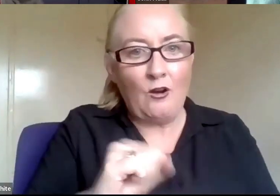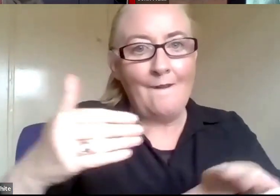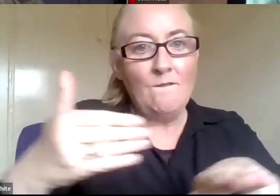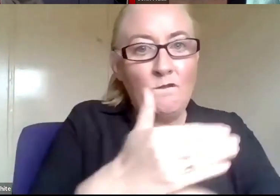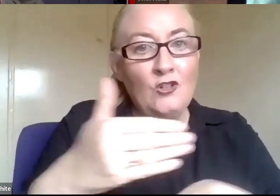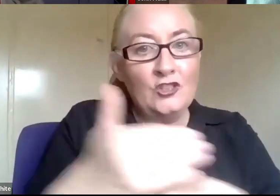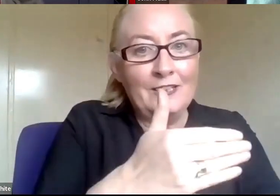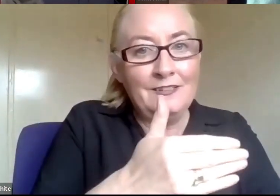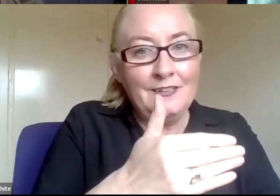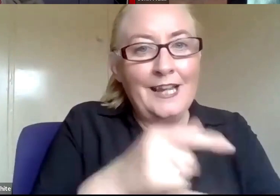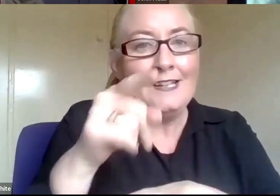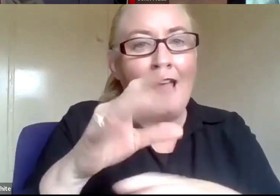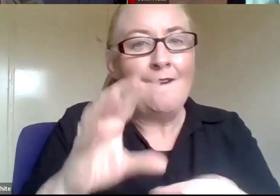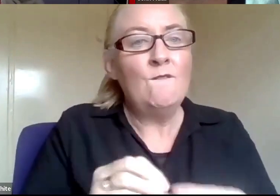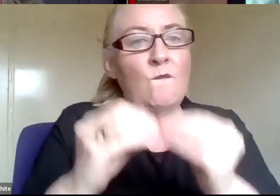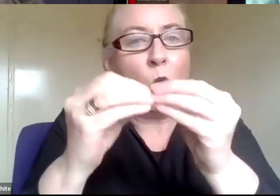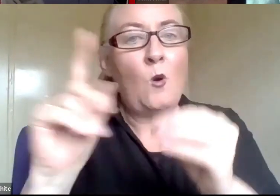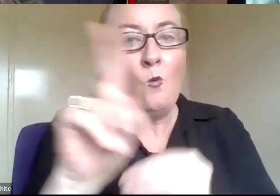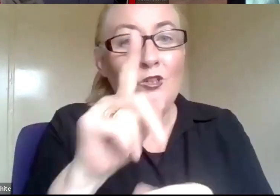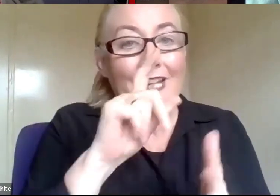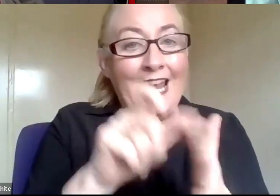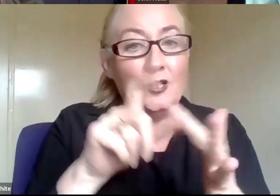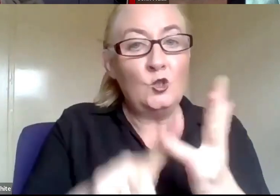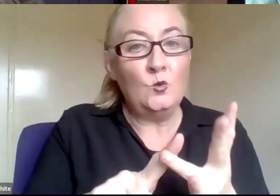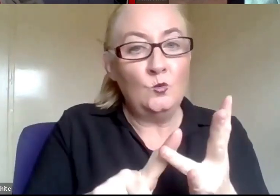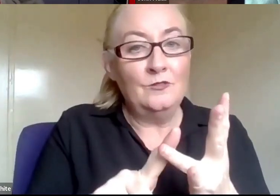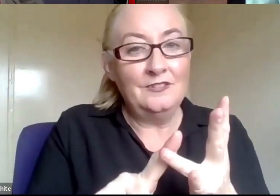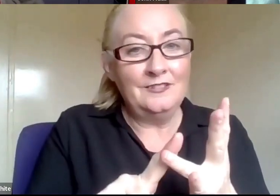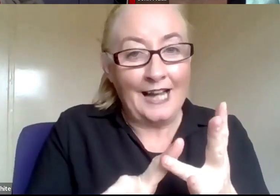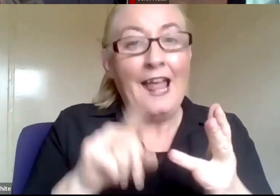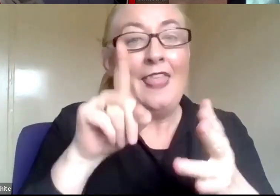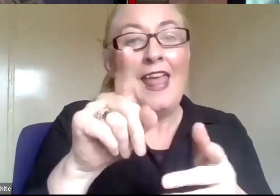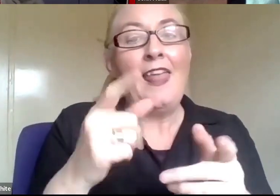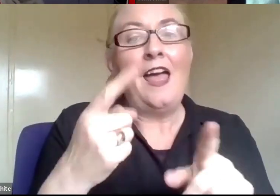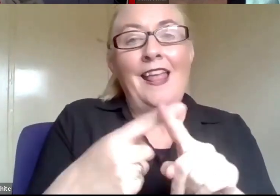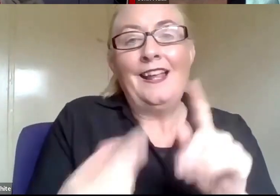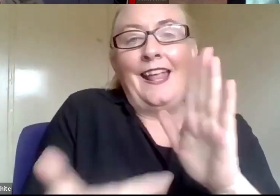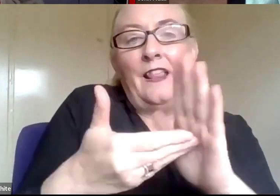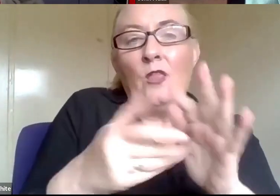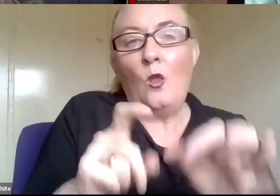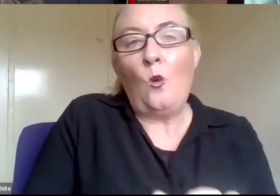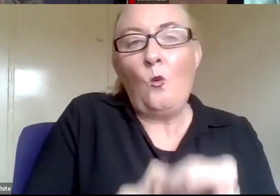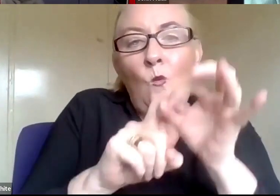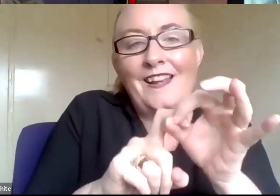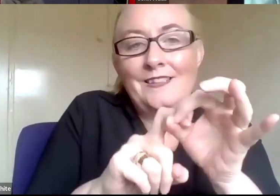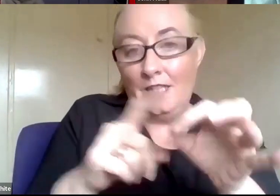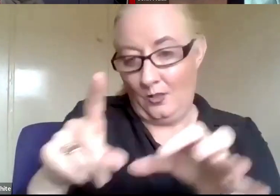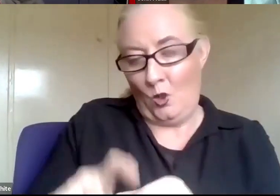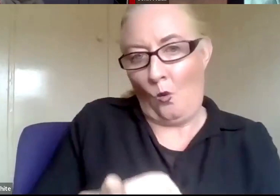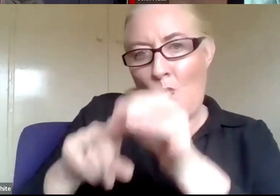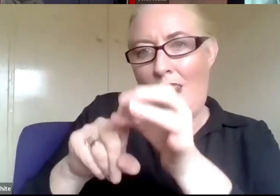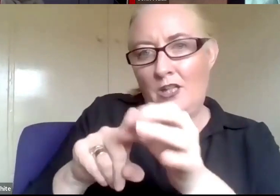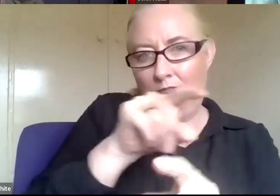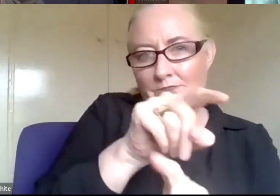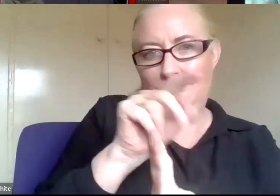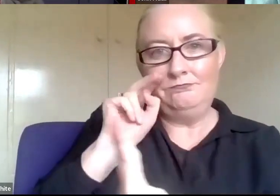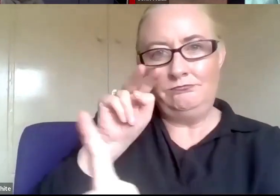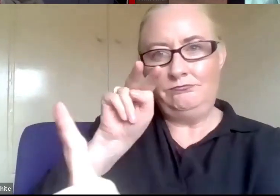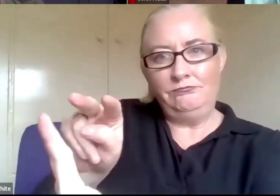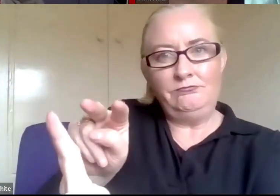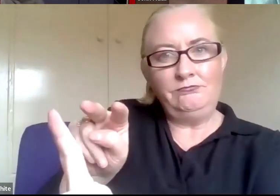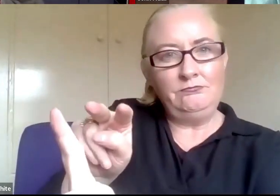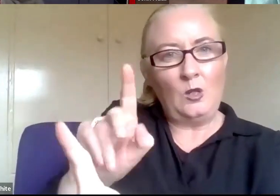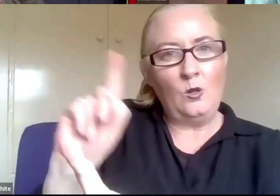you do as opposed to a quality, which is what you are. And once we've made